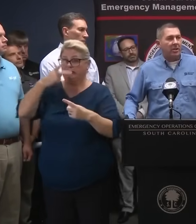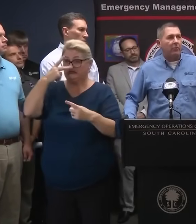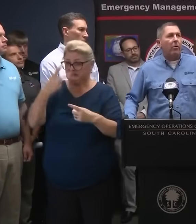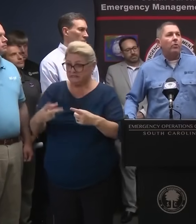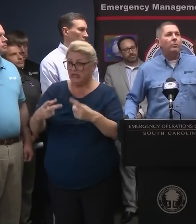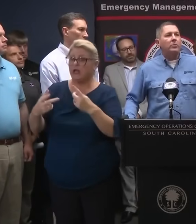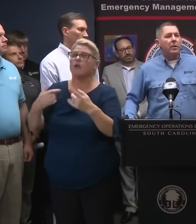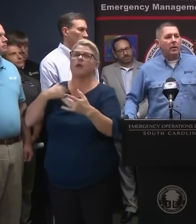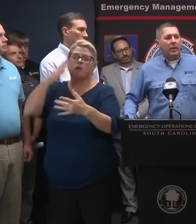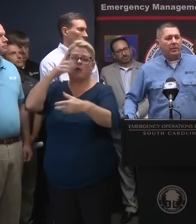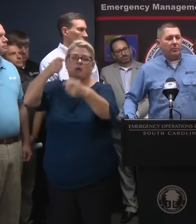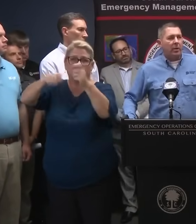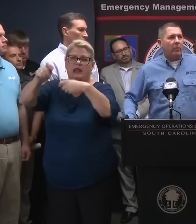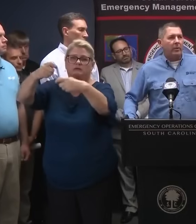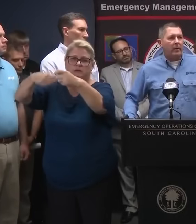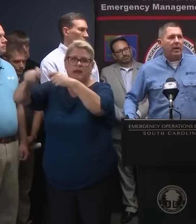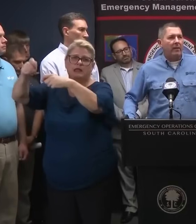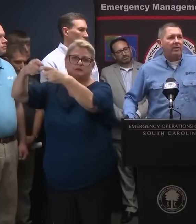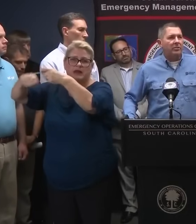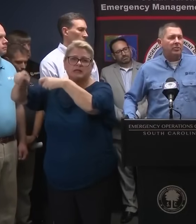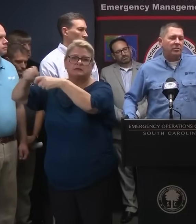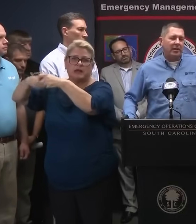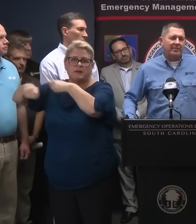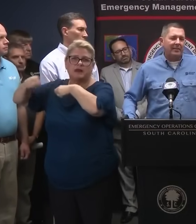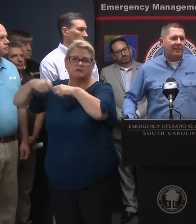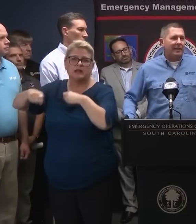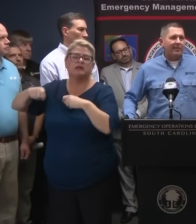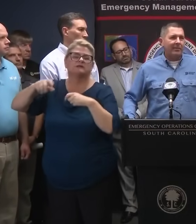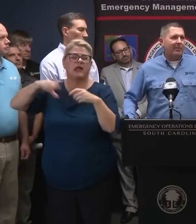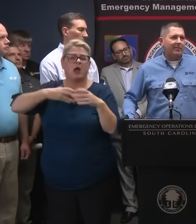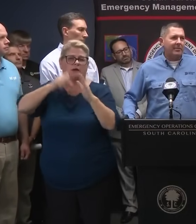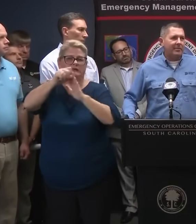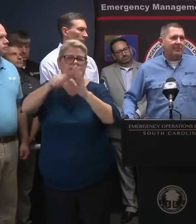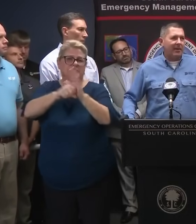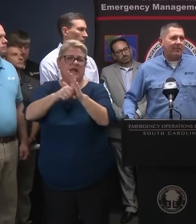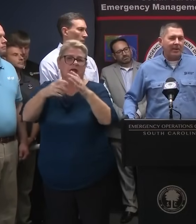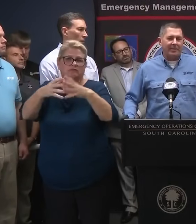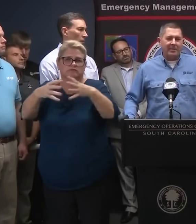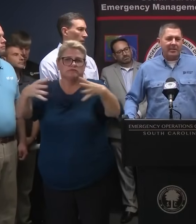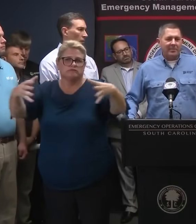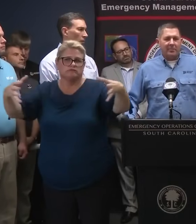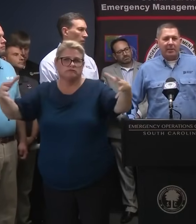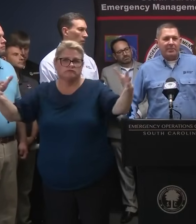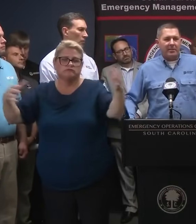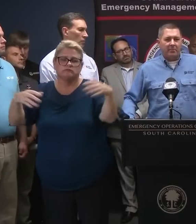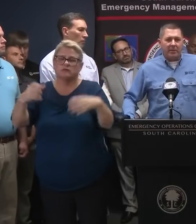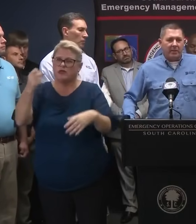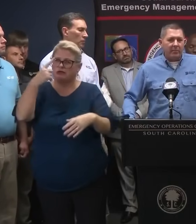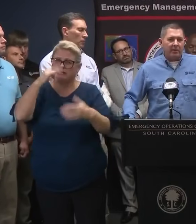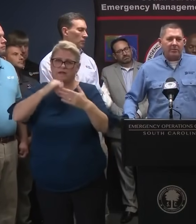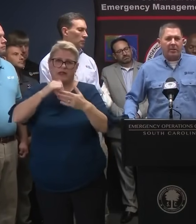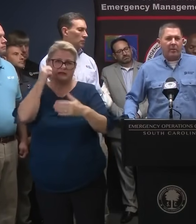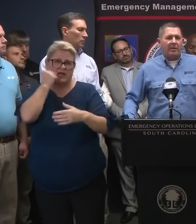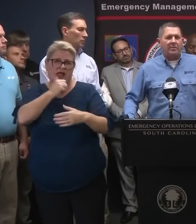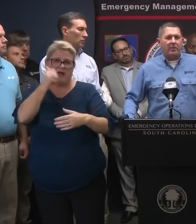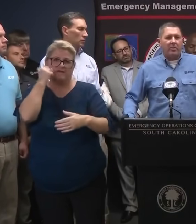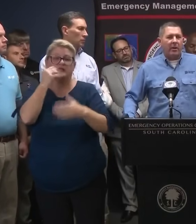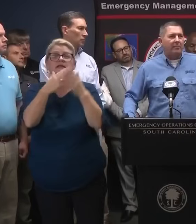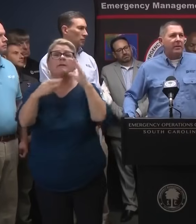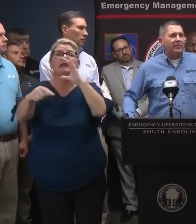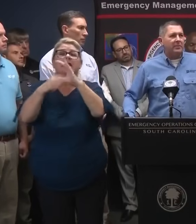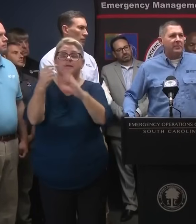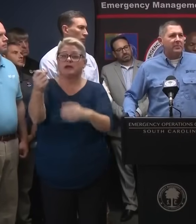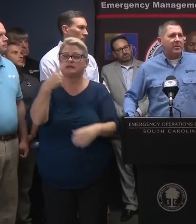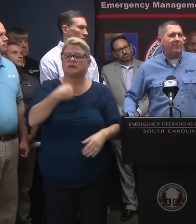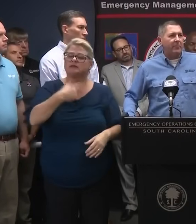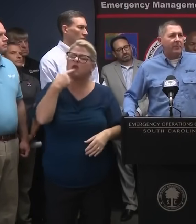the state grows, and as we go in there and have issues. So that's a 365 days. Some lady sent me an email saying, why didn't y'all go out